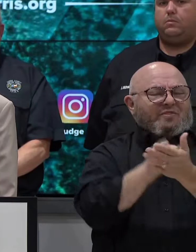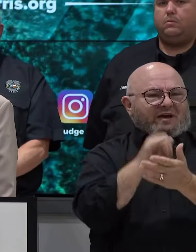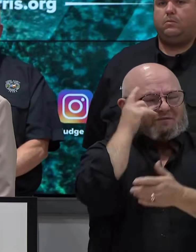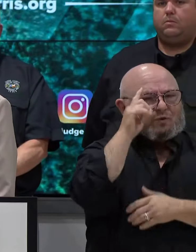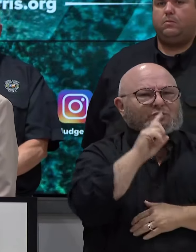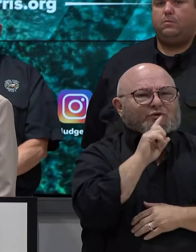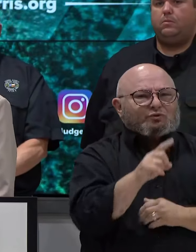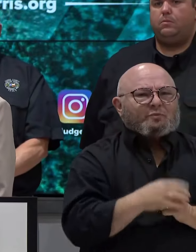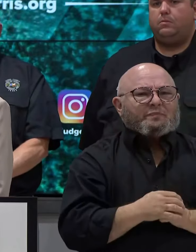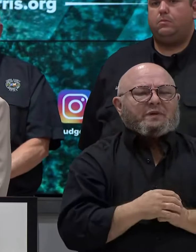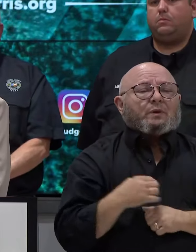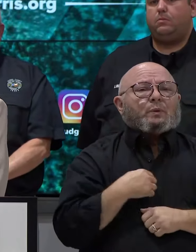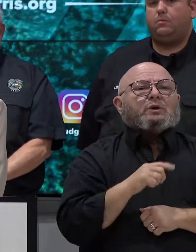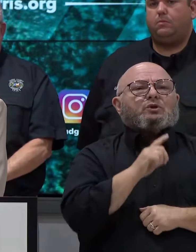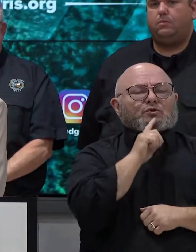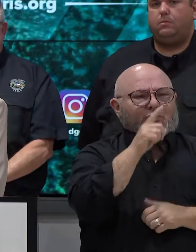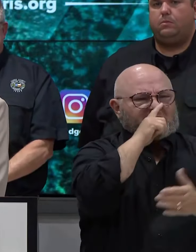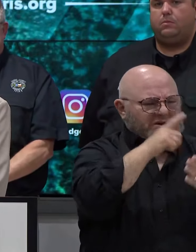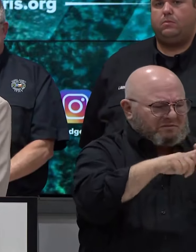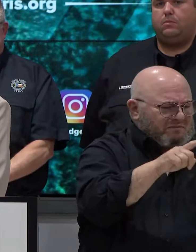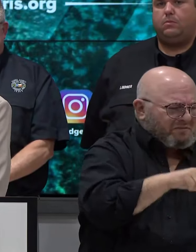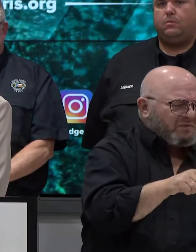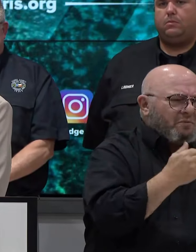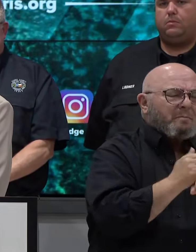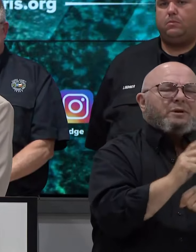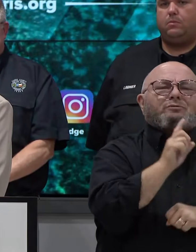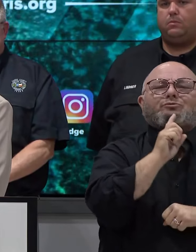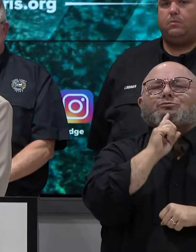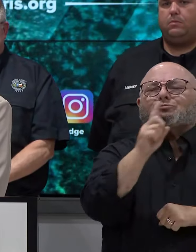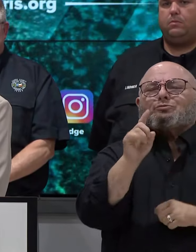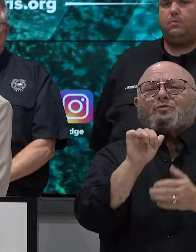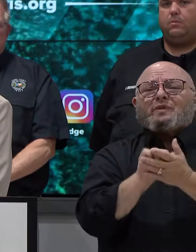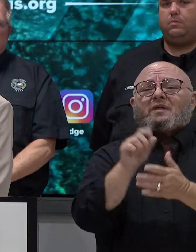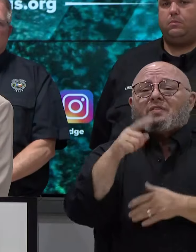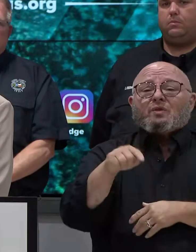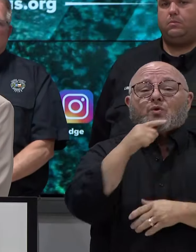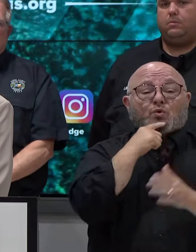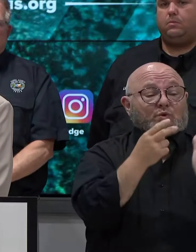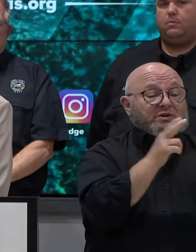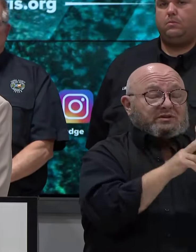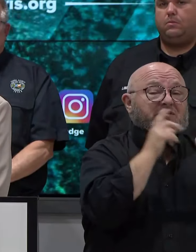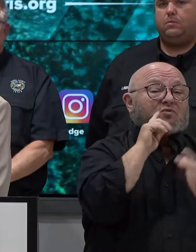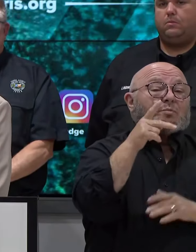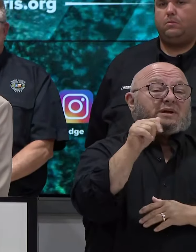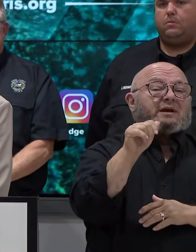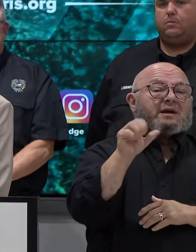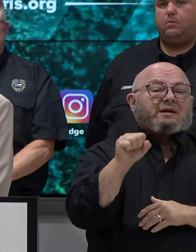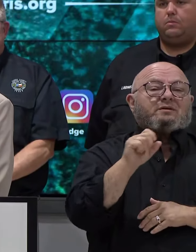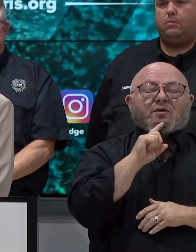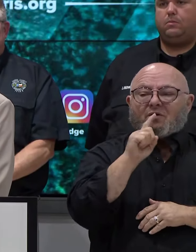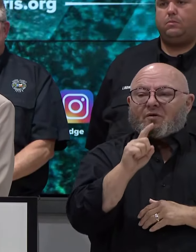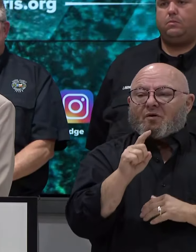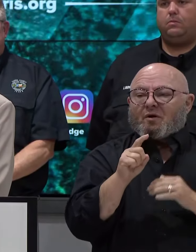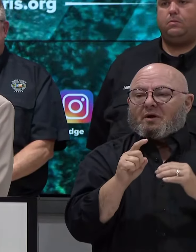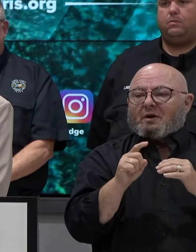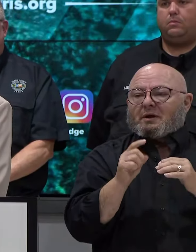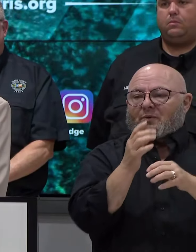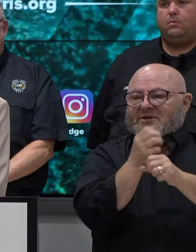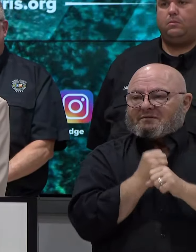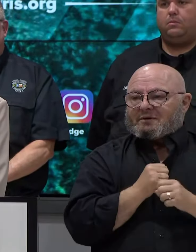sure, but we're certainly looking into to make certain that those that are signed up for PAS are receiving their alerts. So you're not aware of the system having